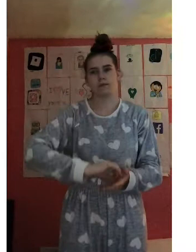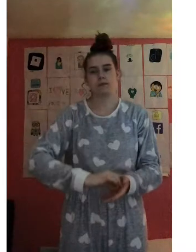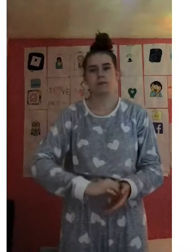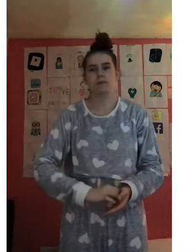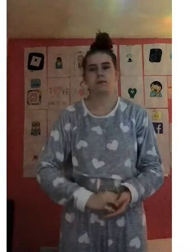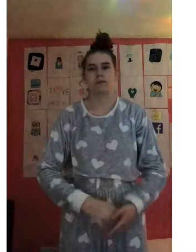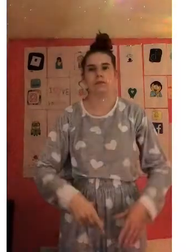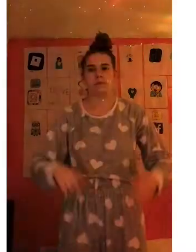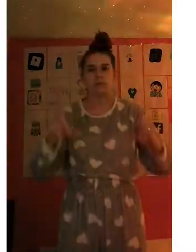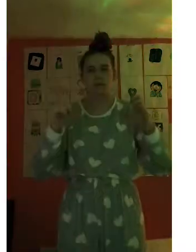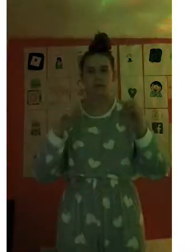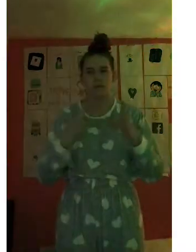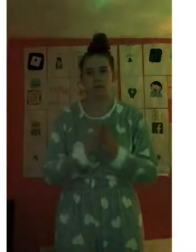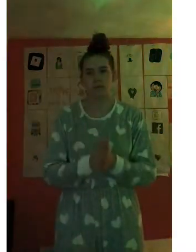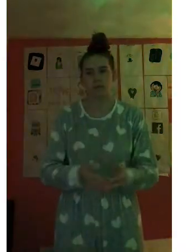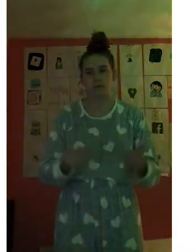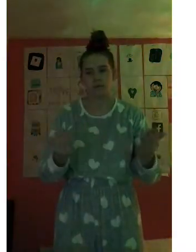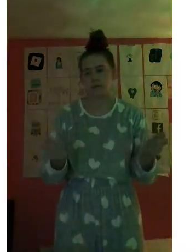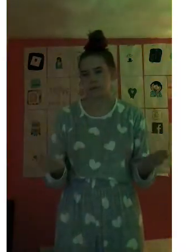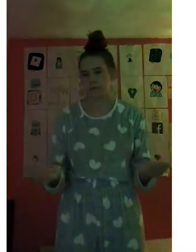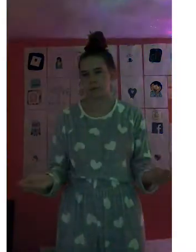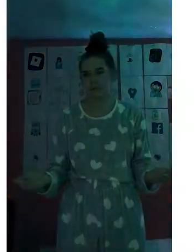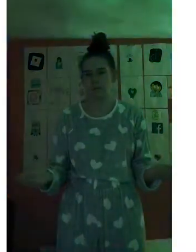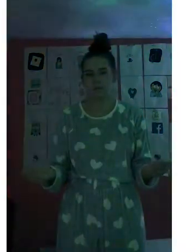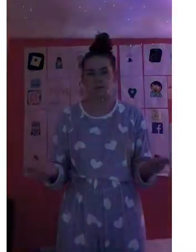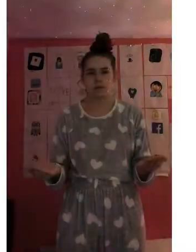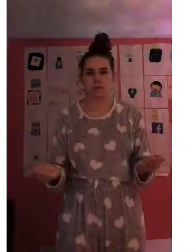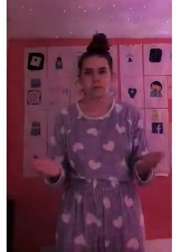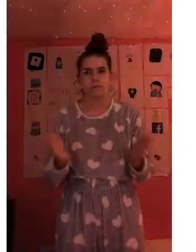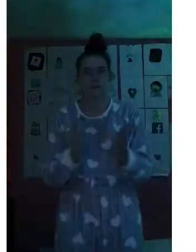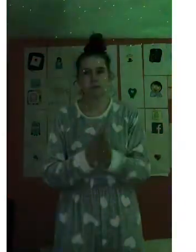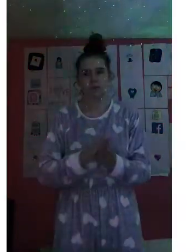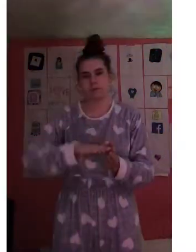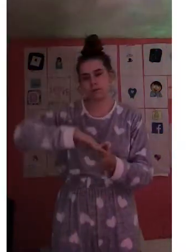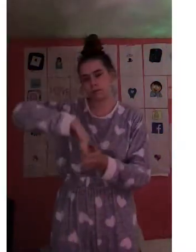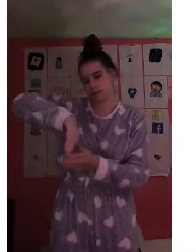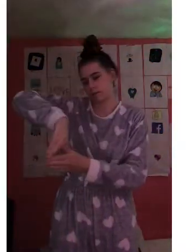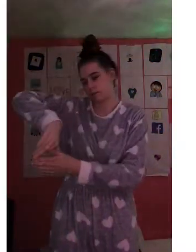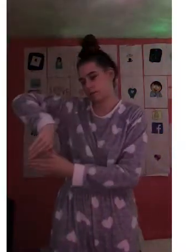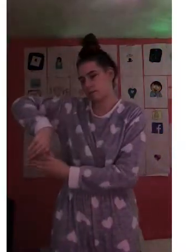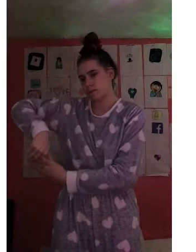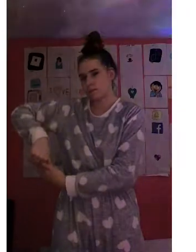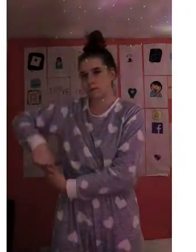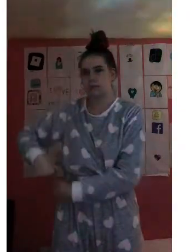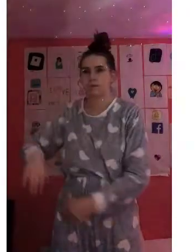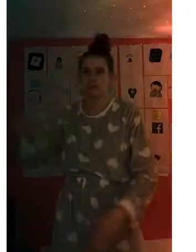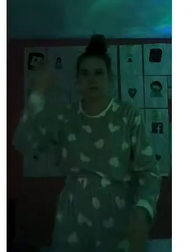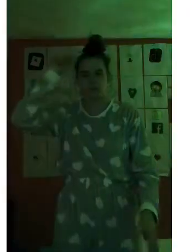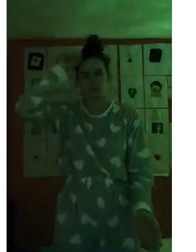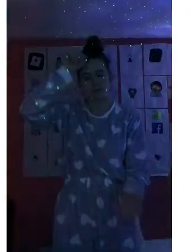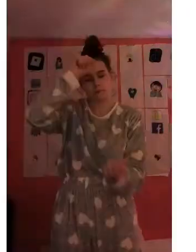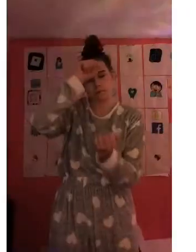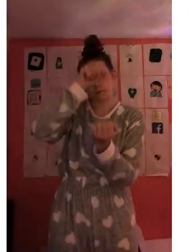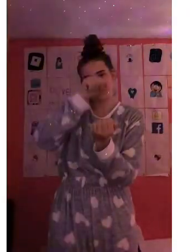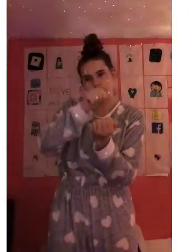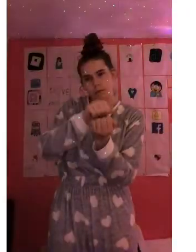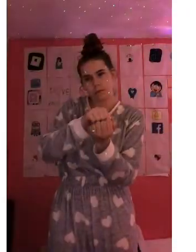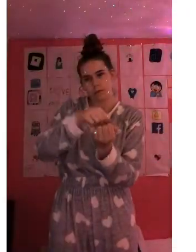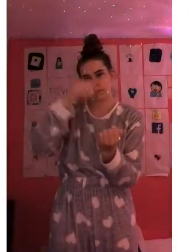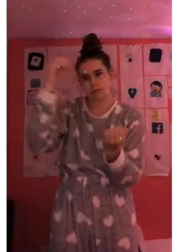Packed up the photo album Matthew had made Memories of a life that's been